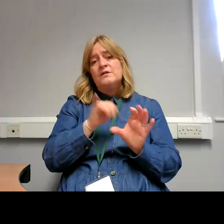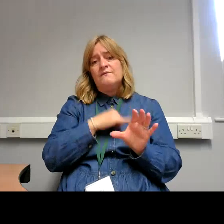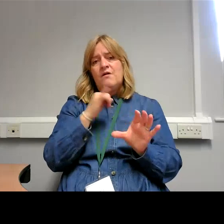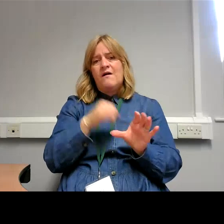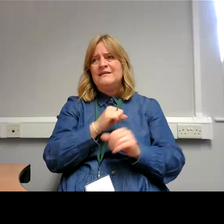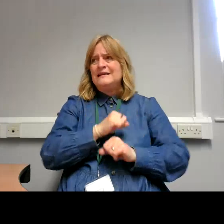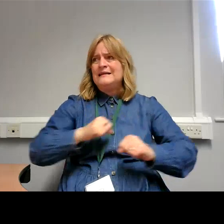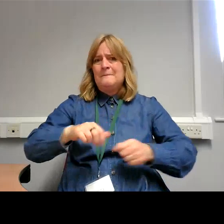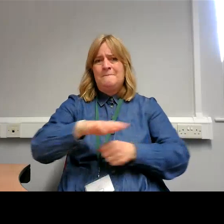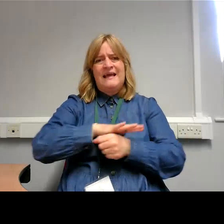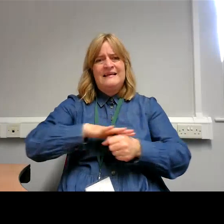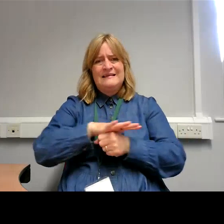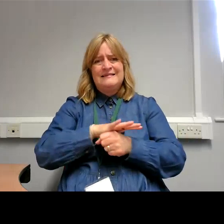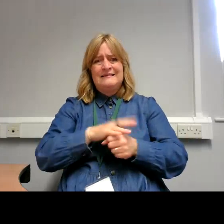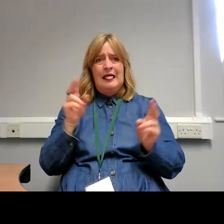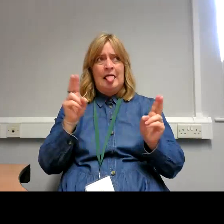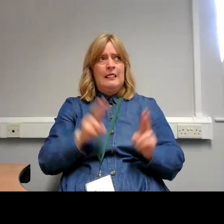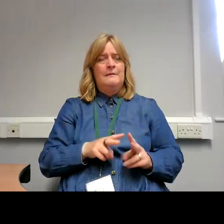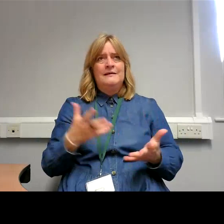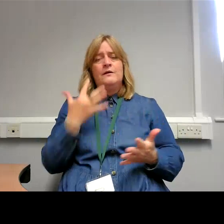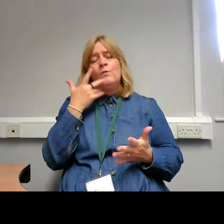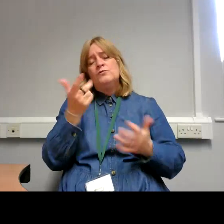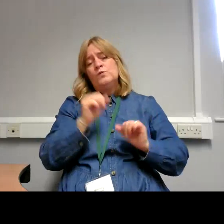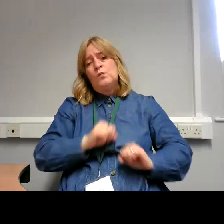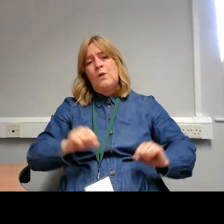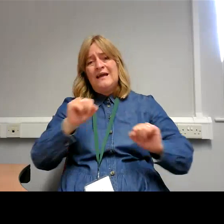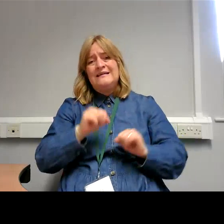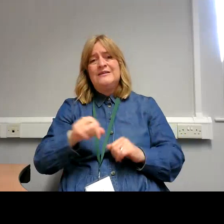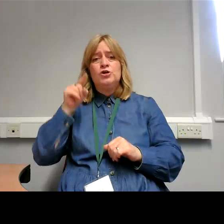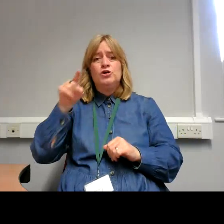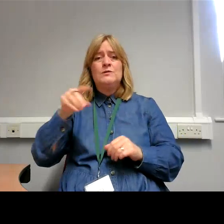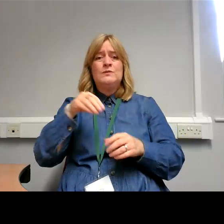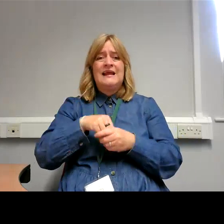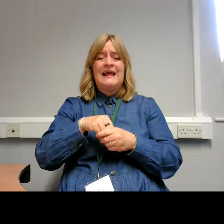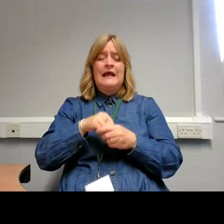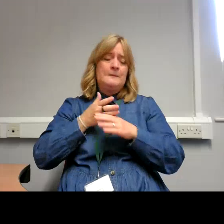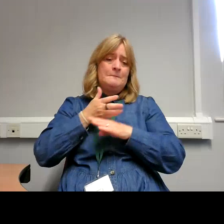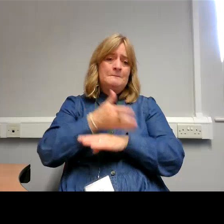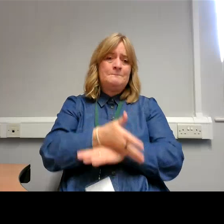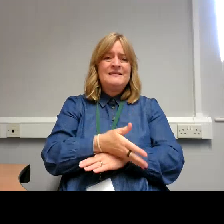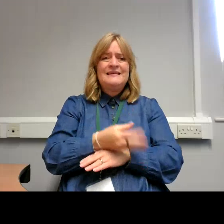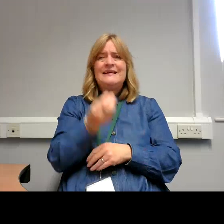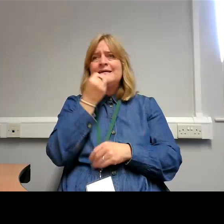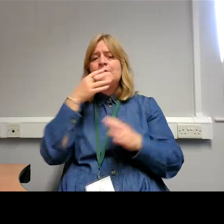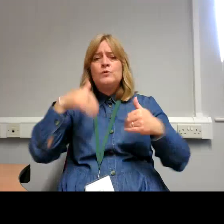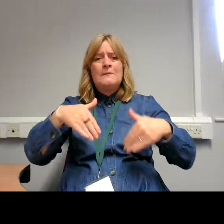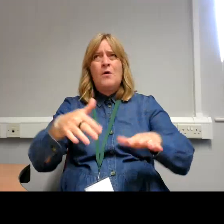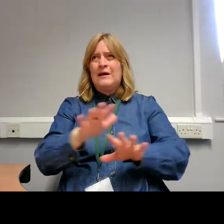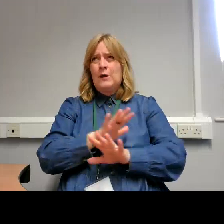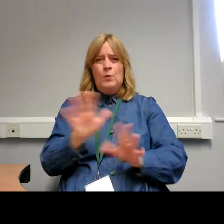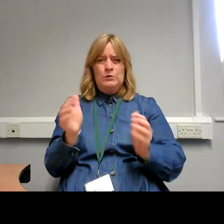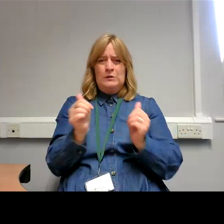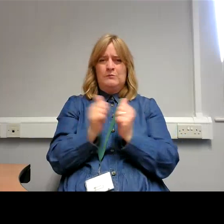limited. And when she was waiting, she was in a busy supermarket and it didn't seem very appropriate.